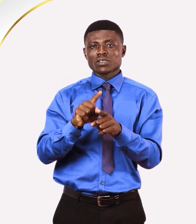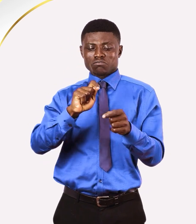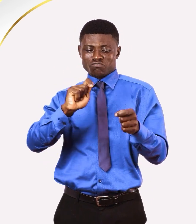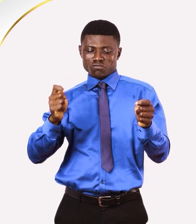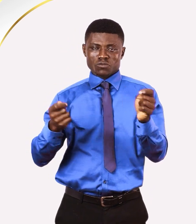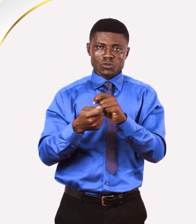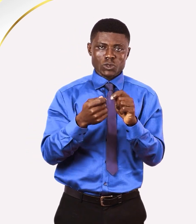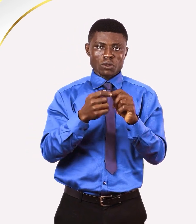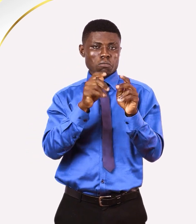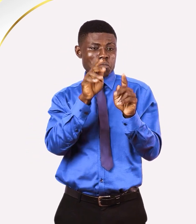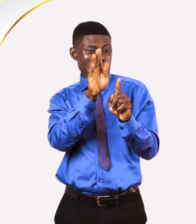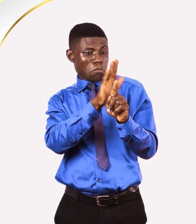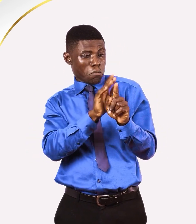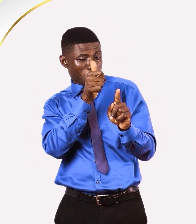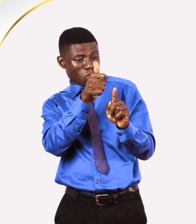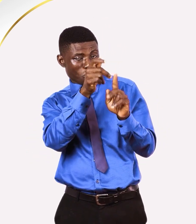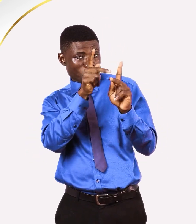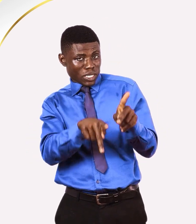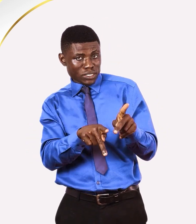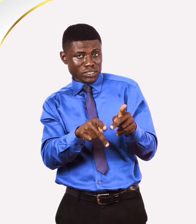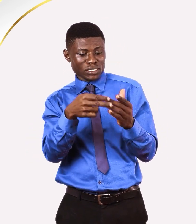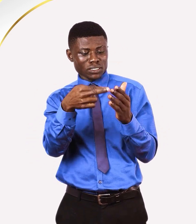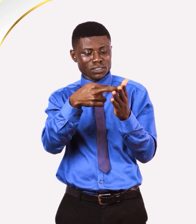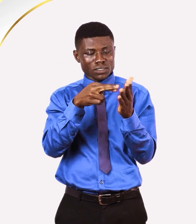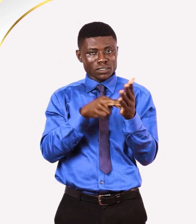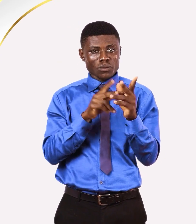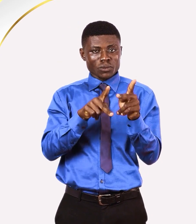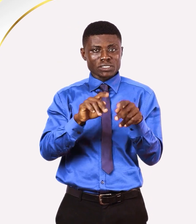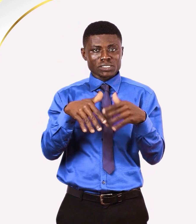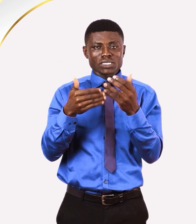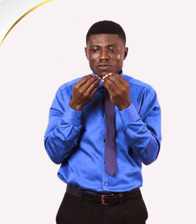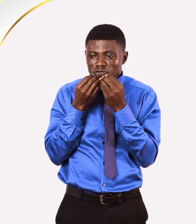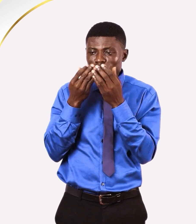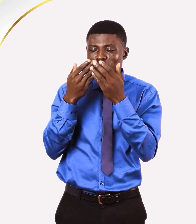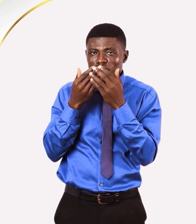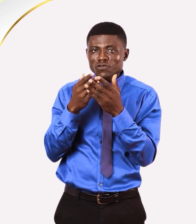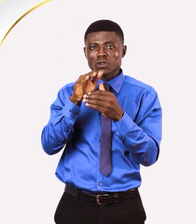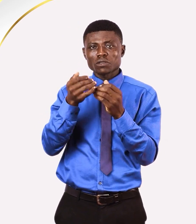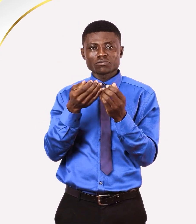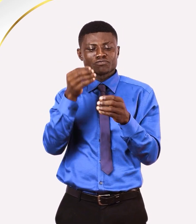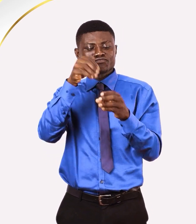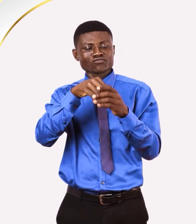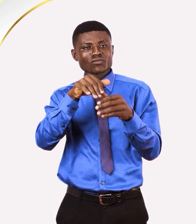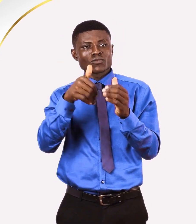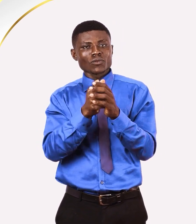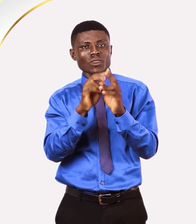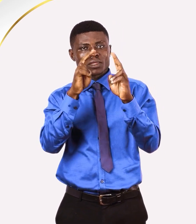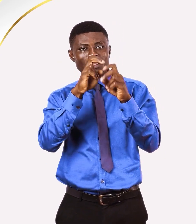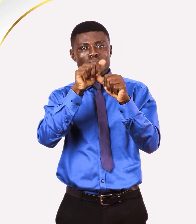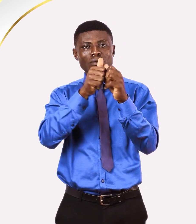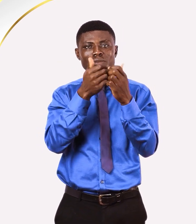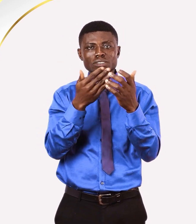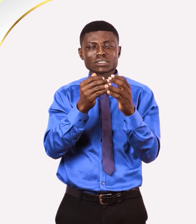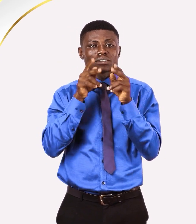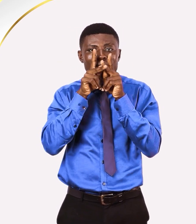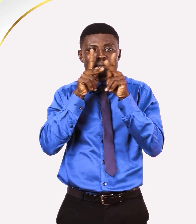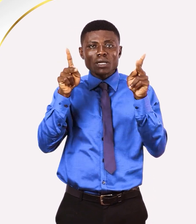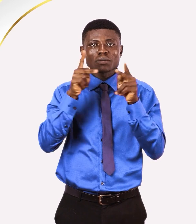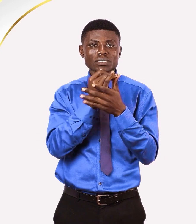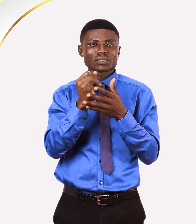4. Amendments of personal record. A person given access to information contained in records